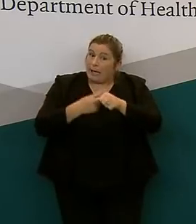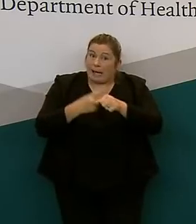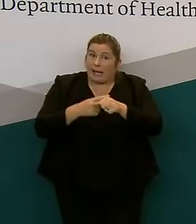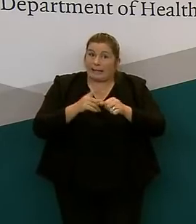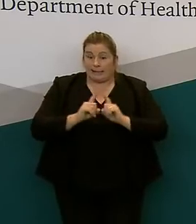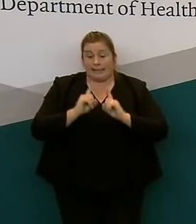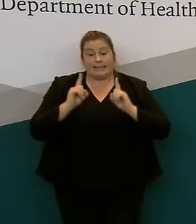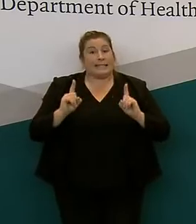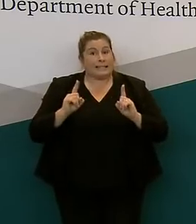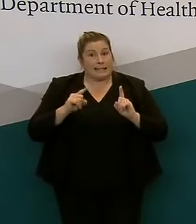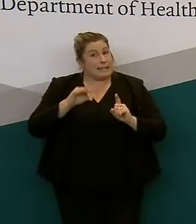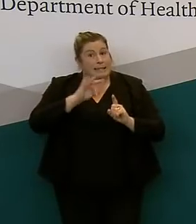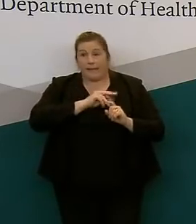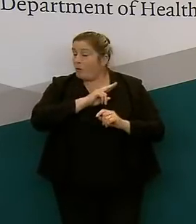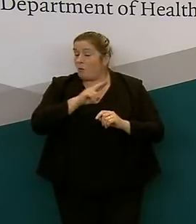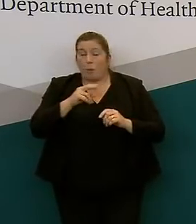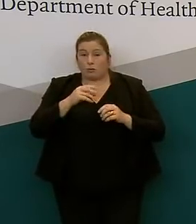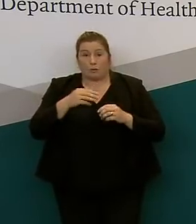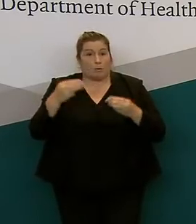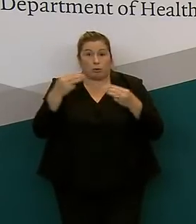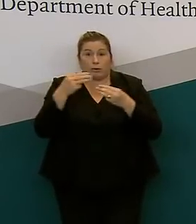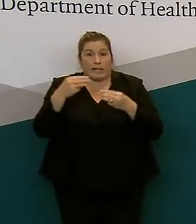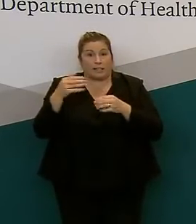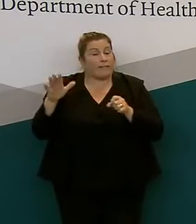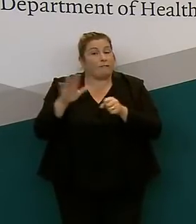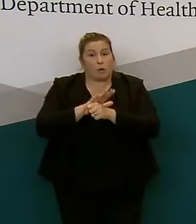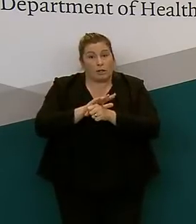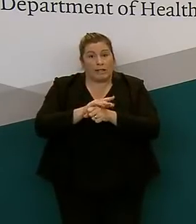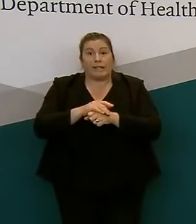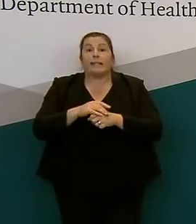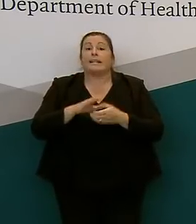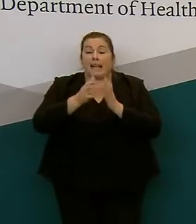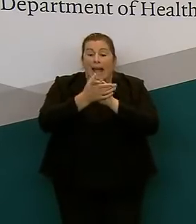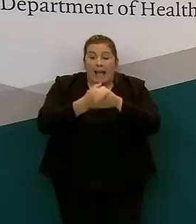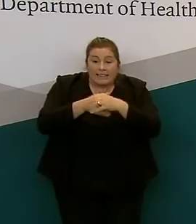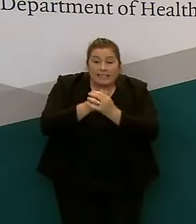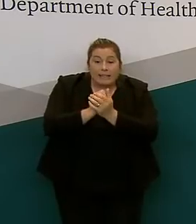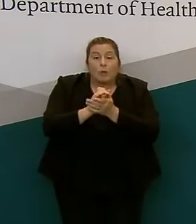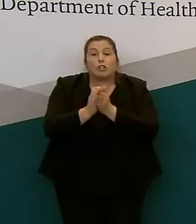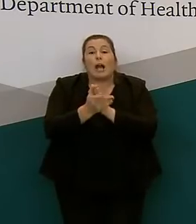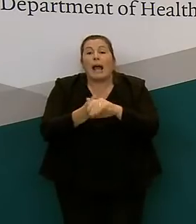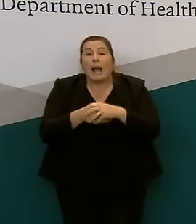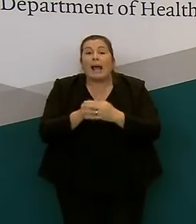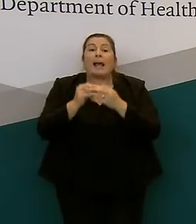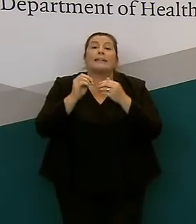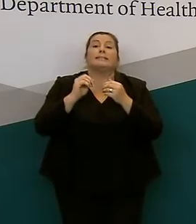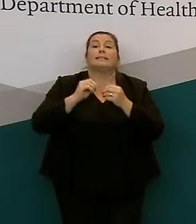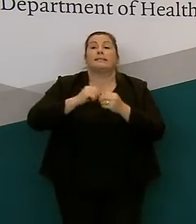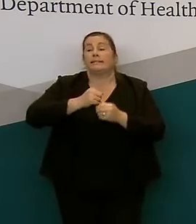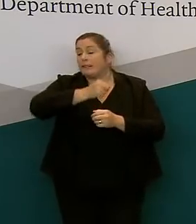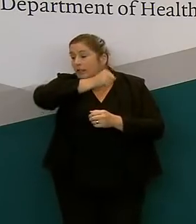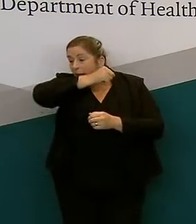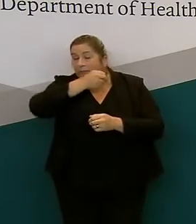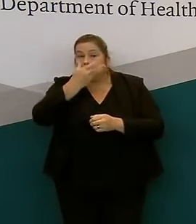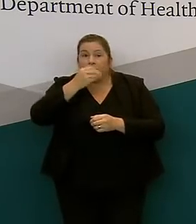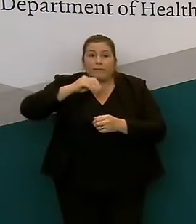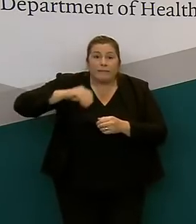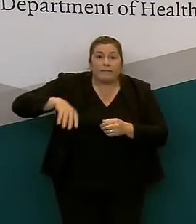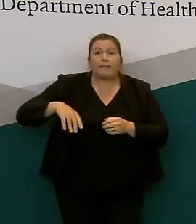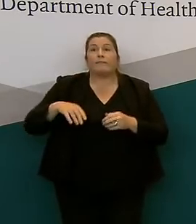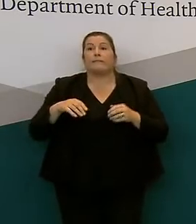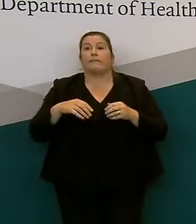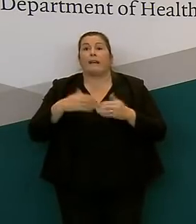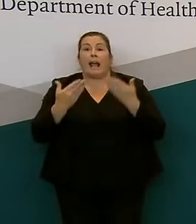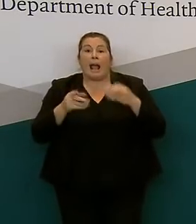distance in itself does not protect someone. It's distance combined with hand hygiene, combined with the length of time that you're in